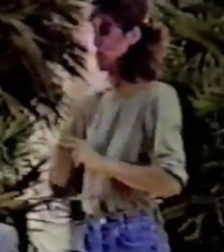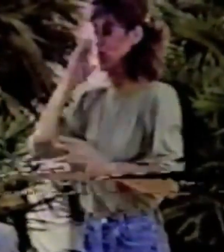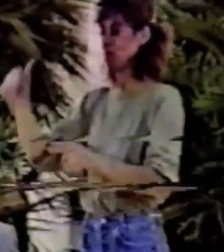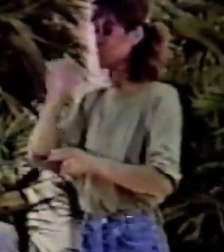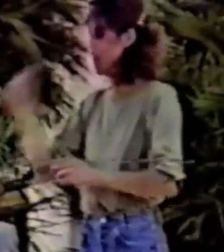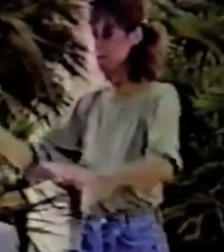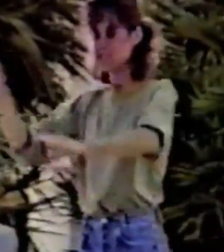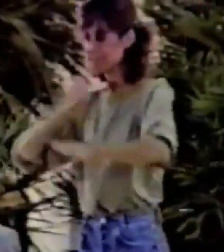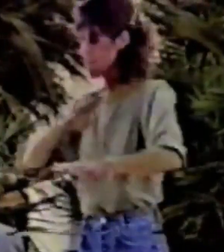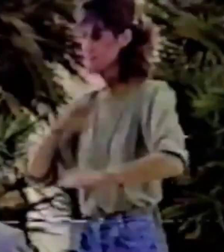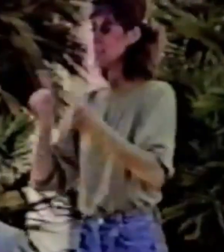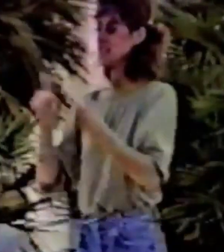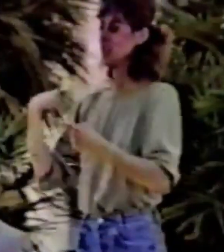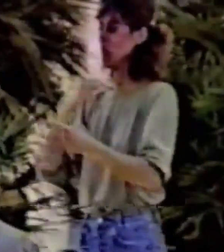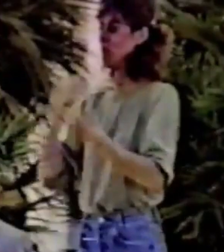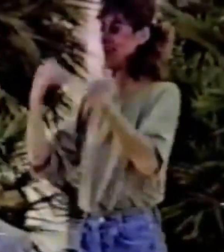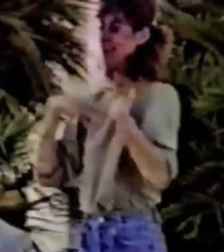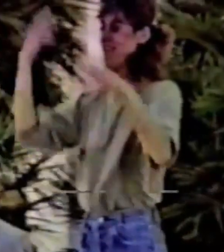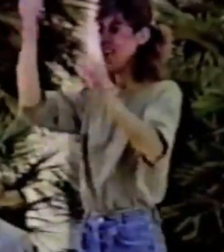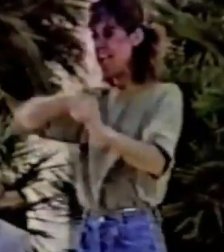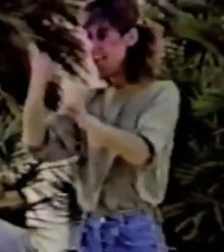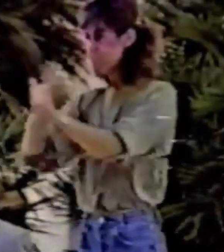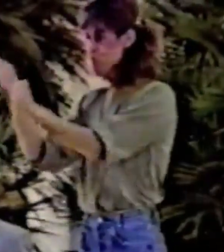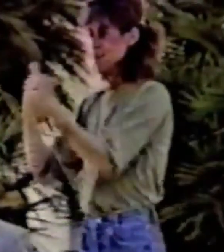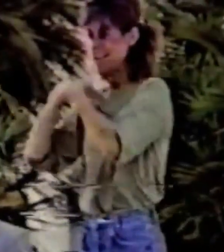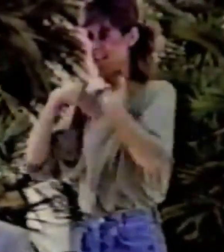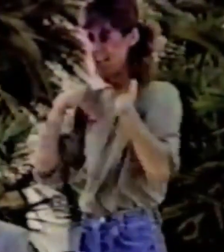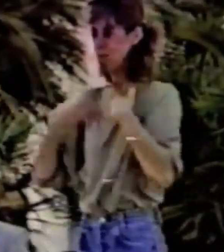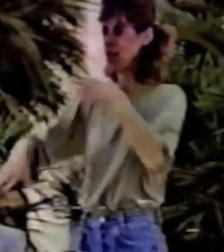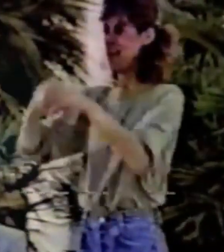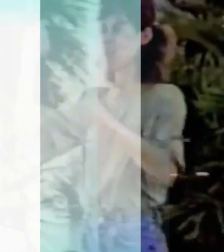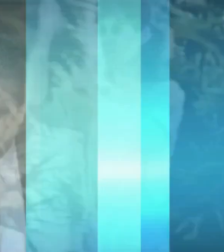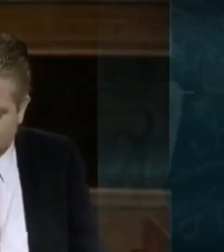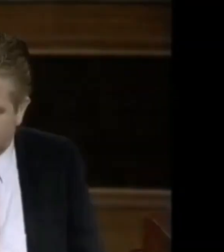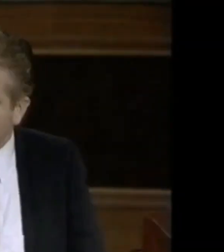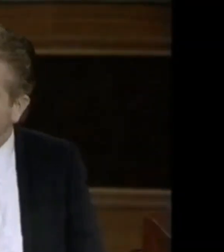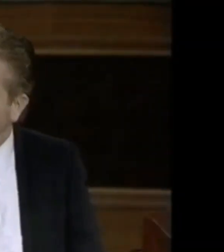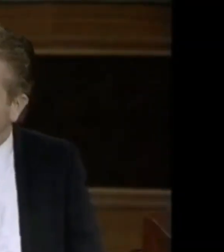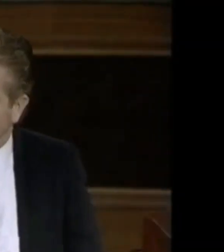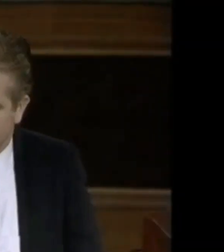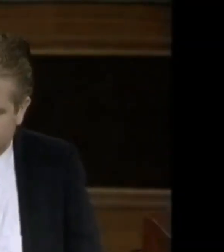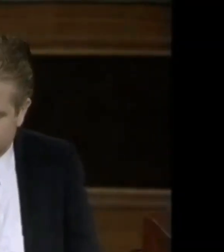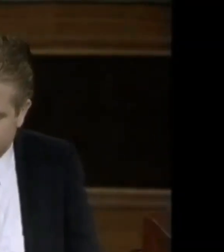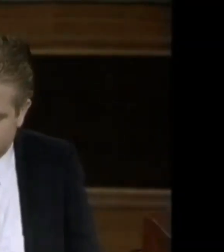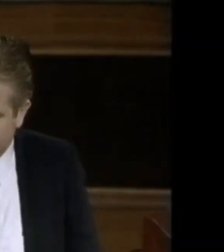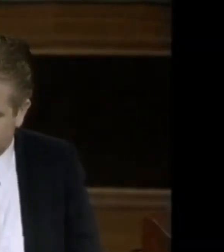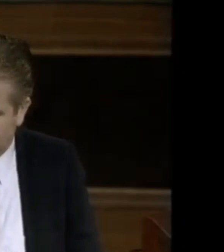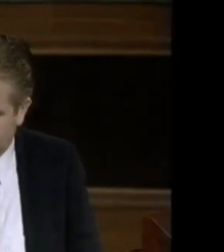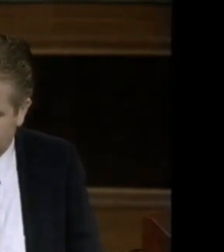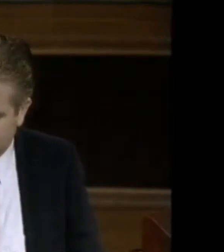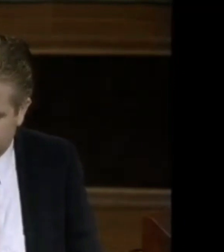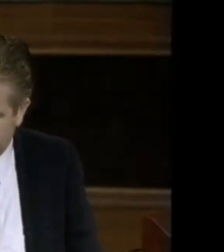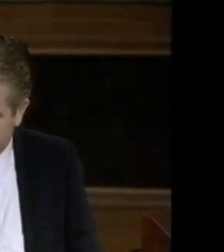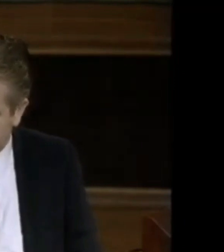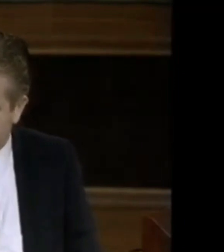be satisfied until we've gotten every animal out of every cage. The philosophy of animal rights demands